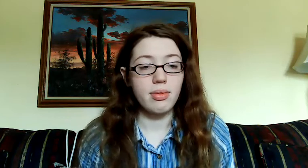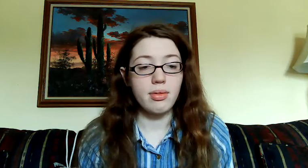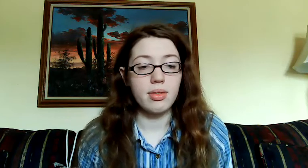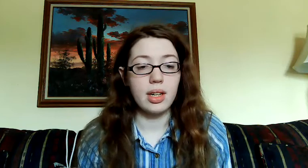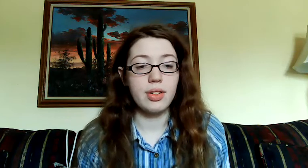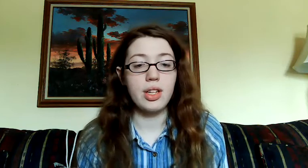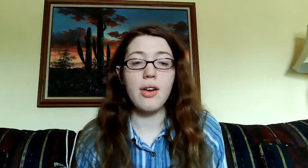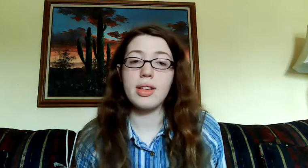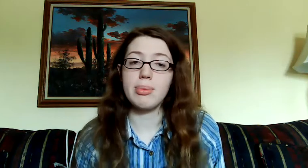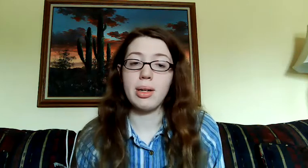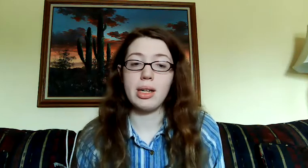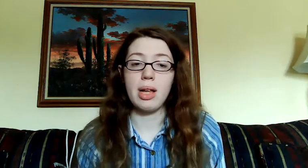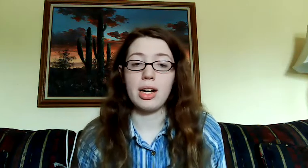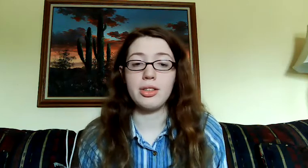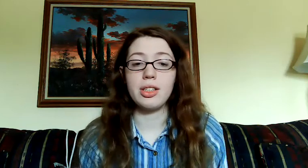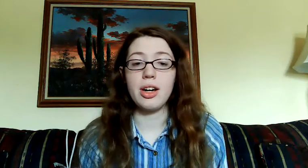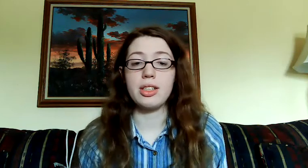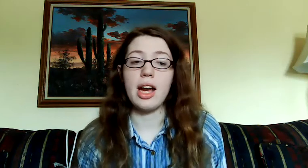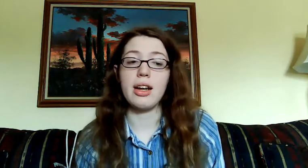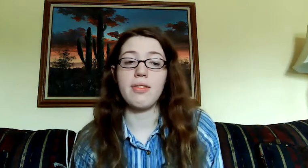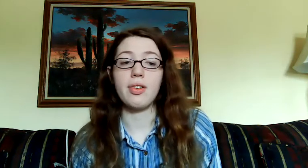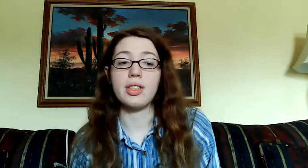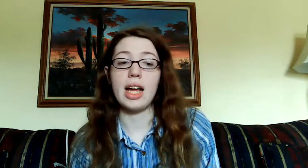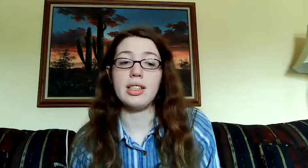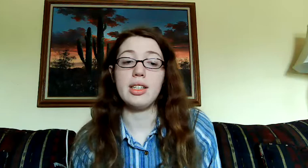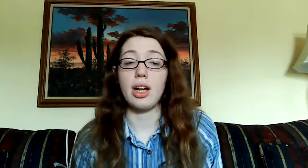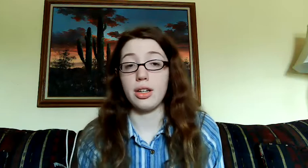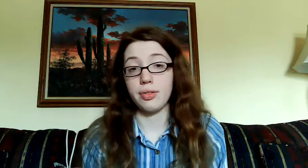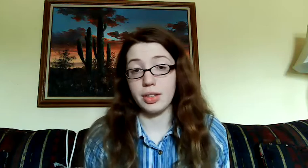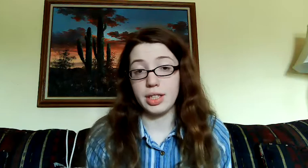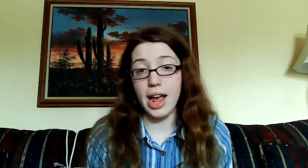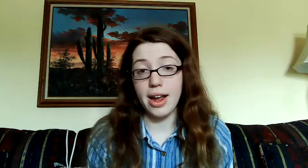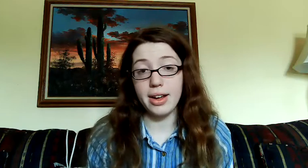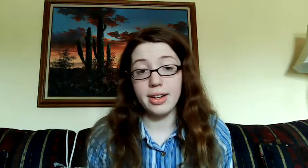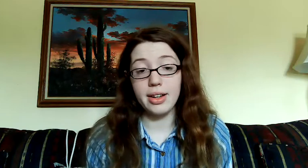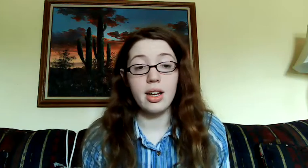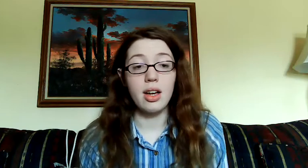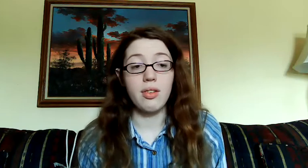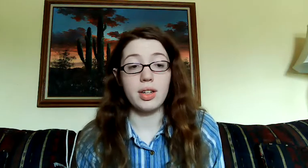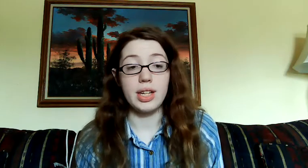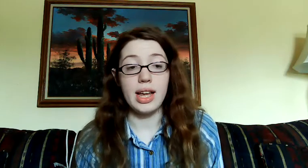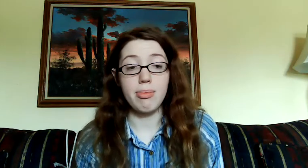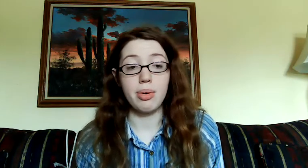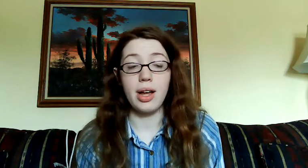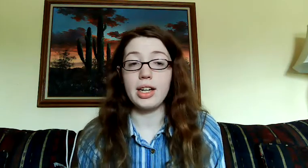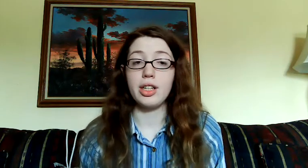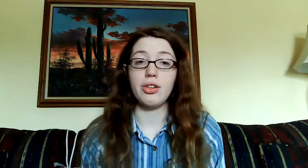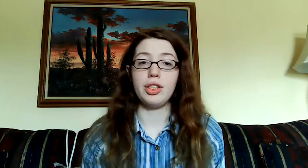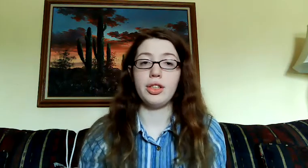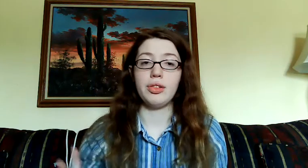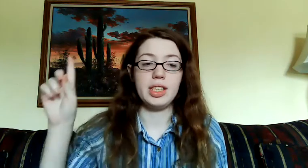If you start with these building blocks, you could start signing full sentences on your first day. For example, I showed you